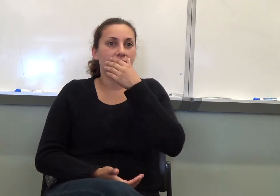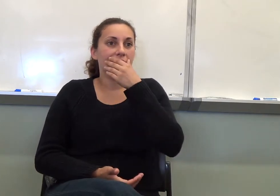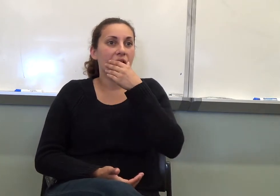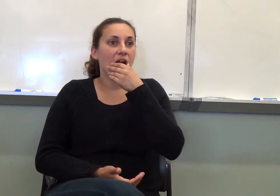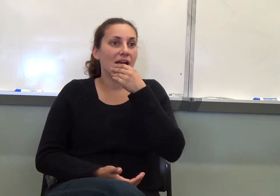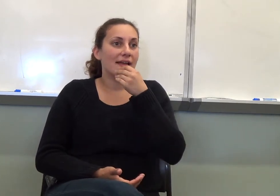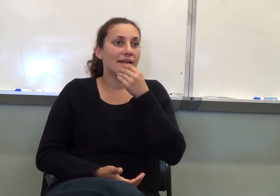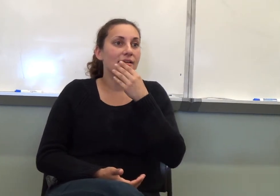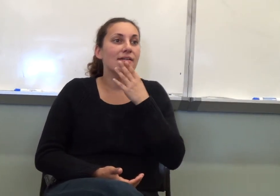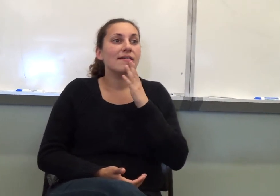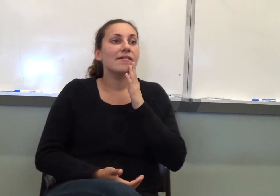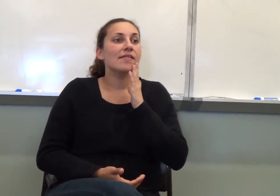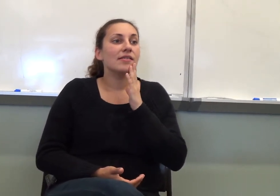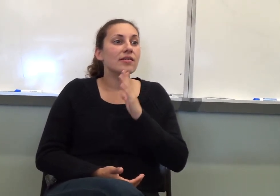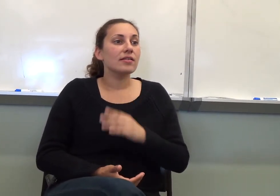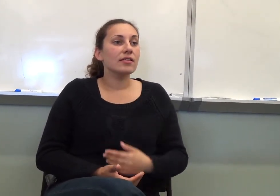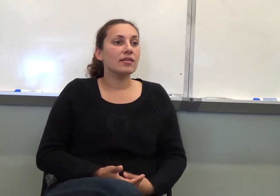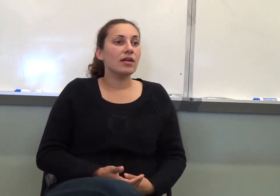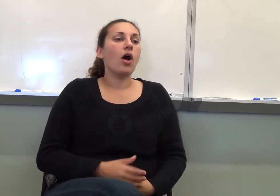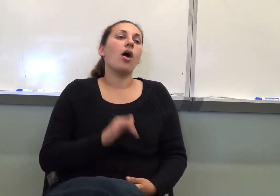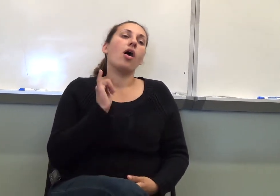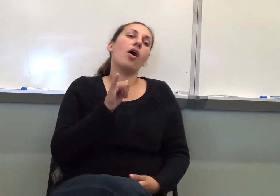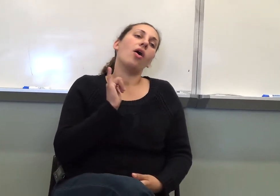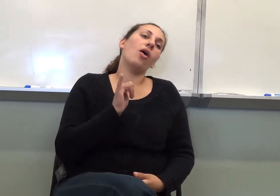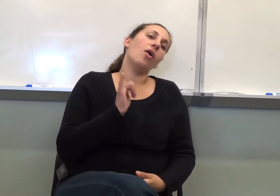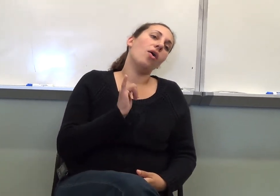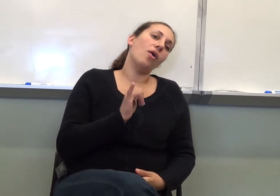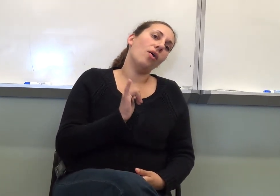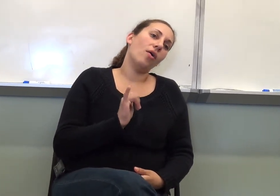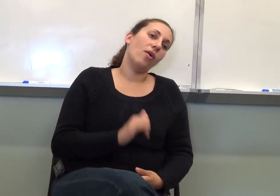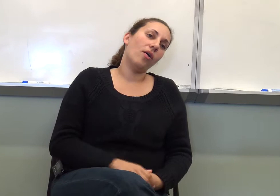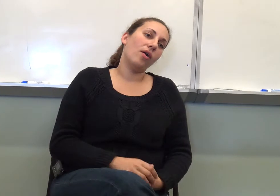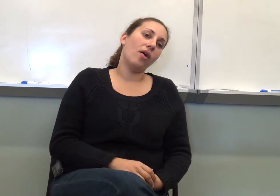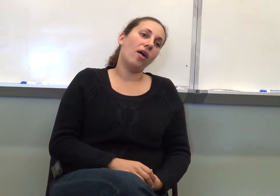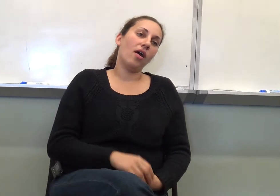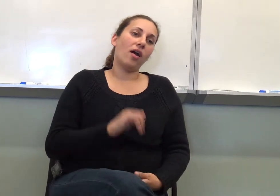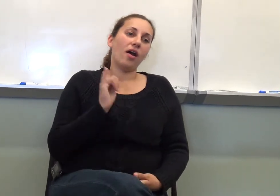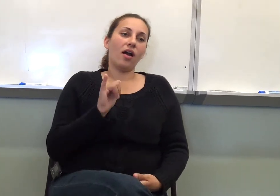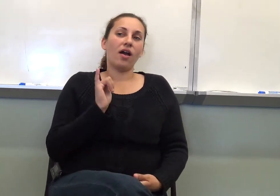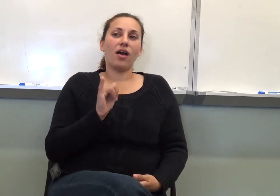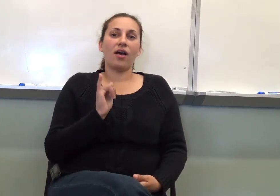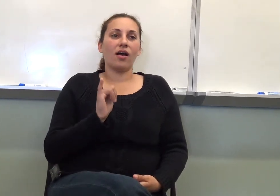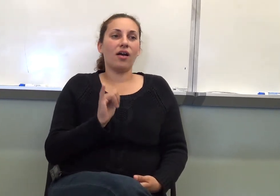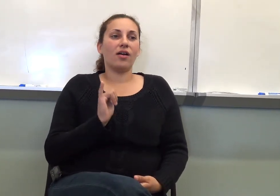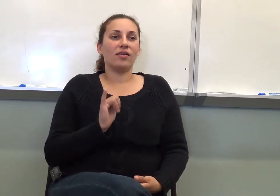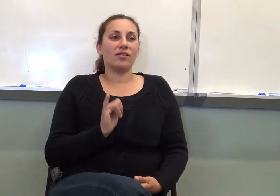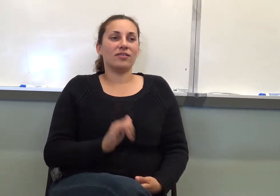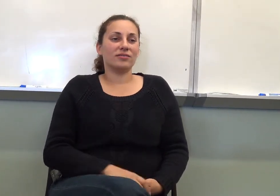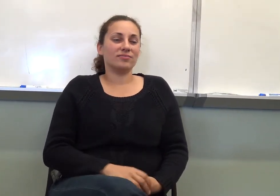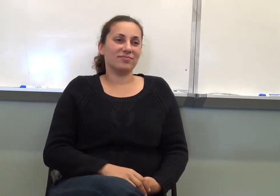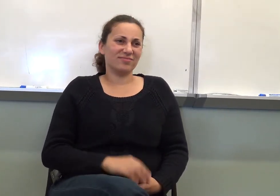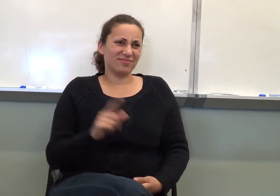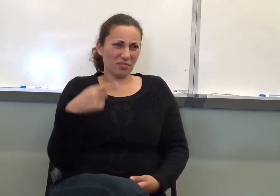-4A. But this is addition of the opposite, where this would be the addition of